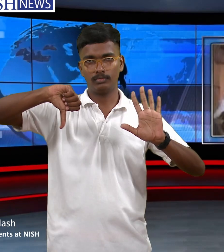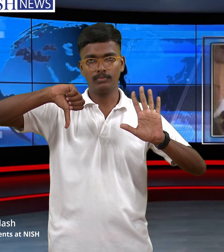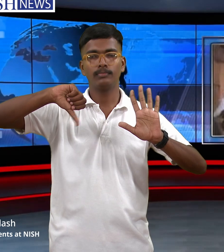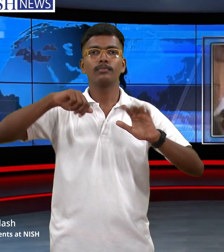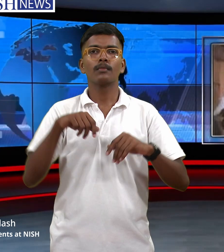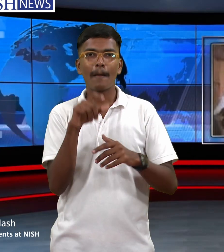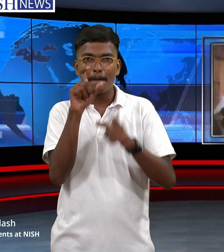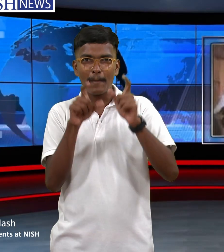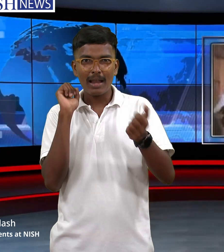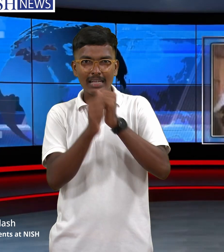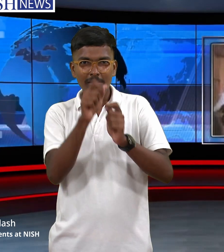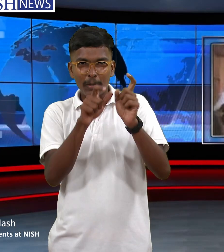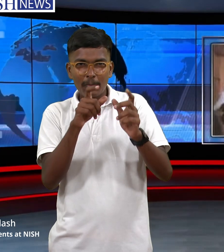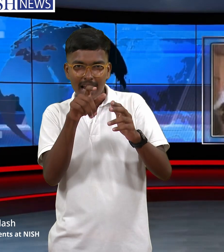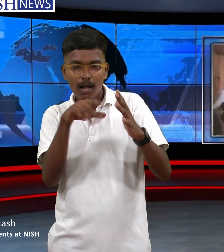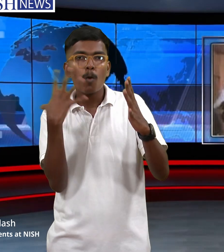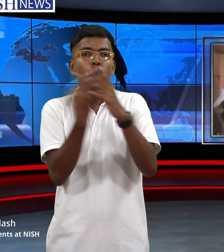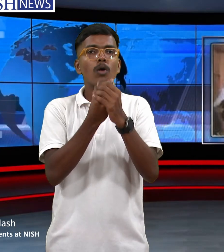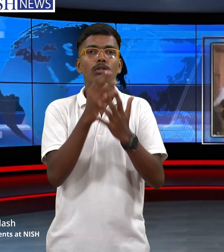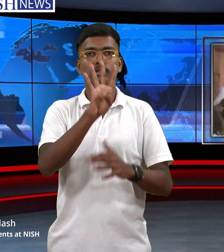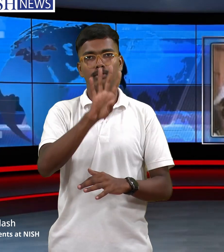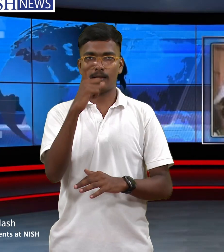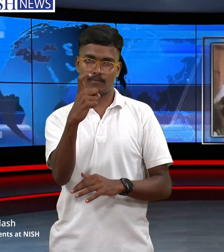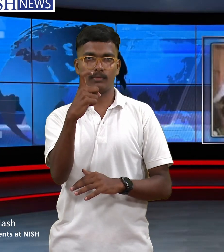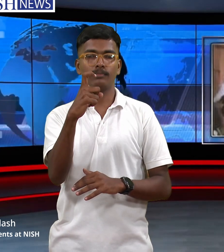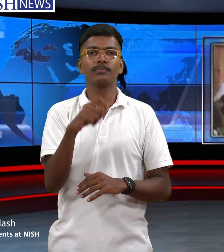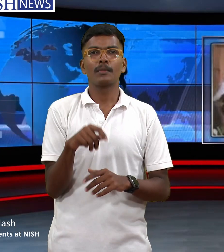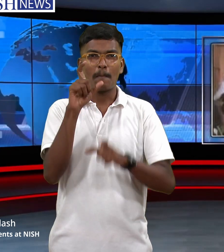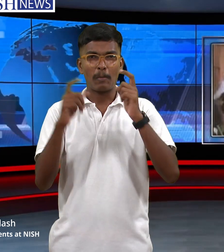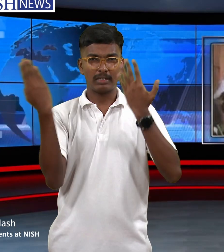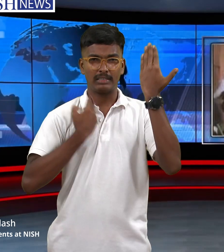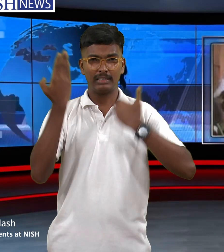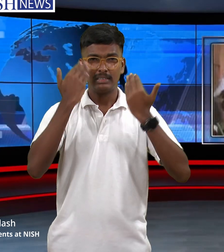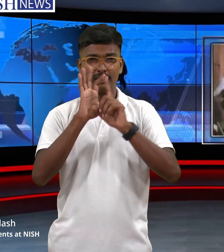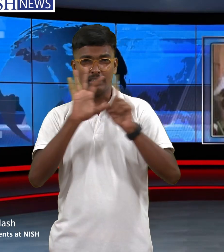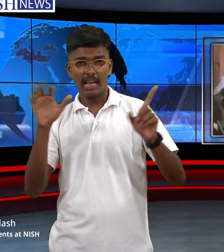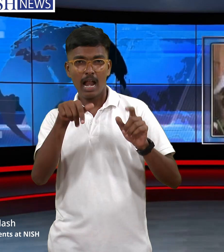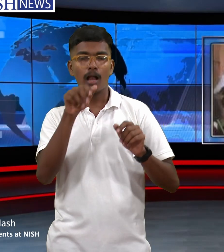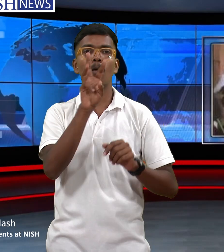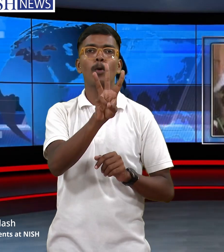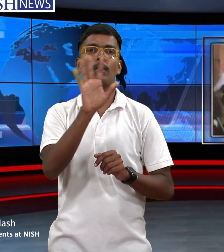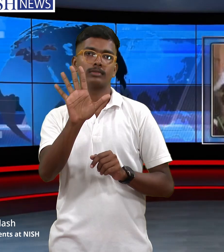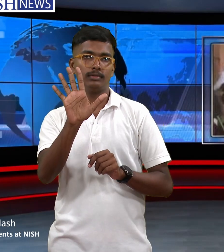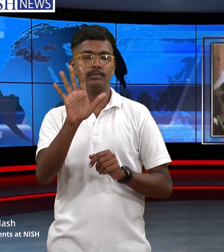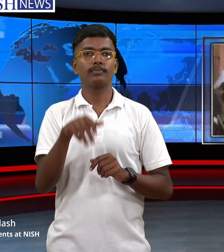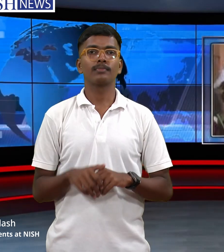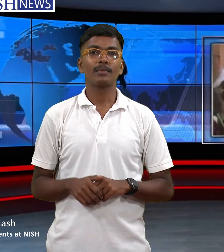on Barabati Bridge on National Highway 16 when the bus with about 47 passengers was en route.